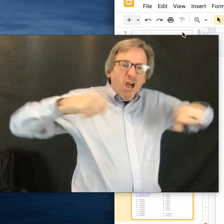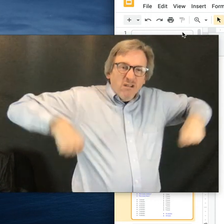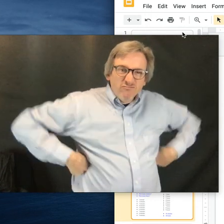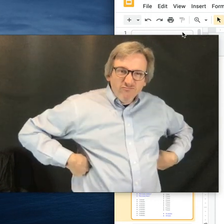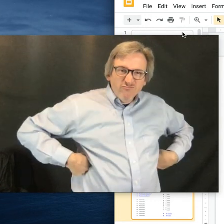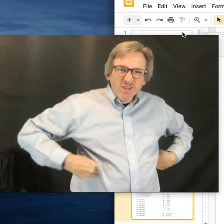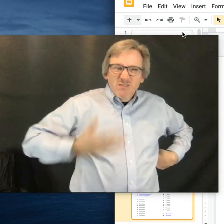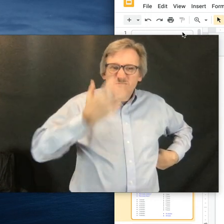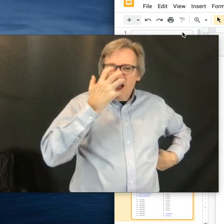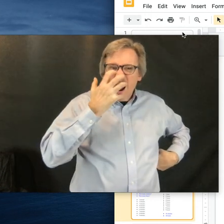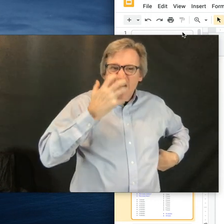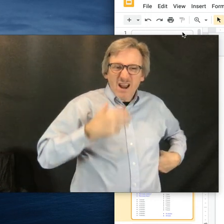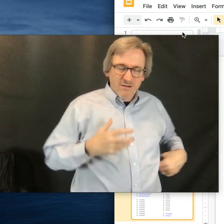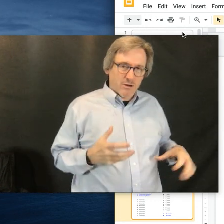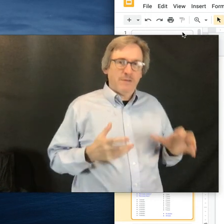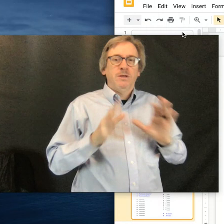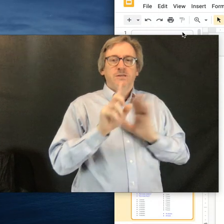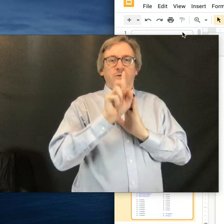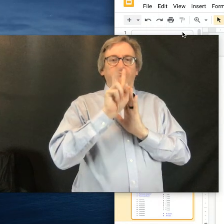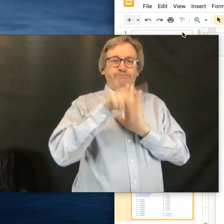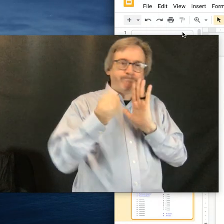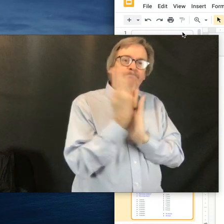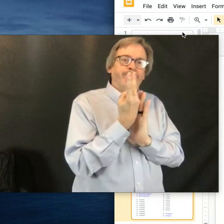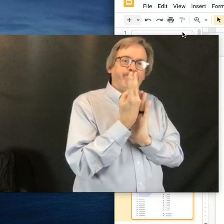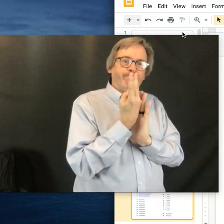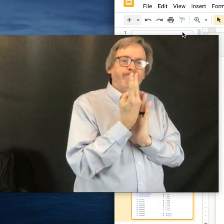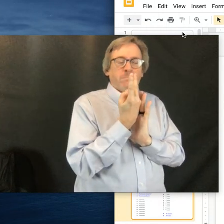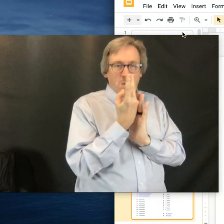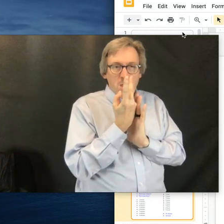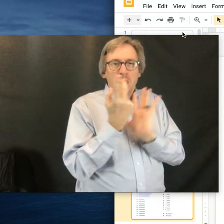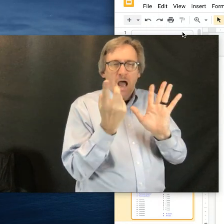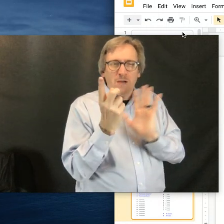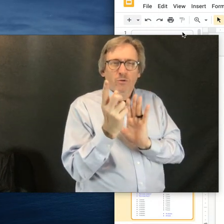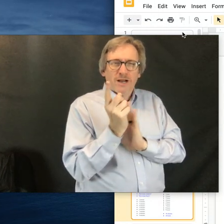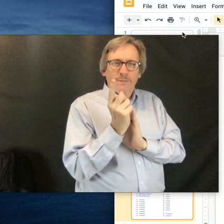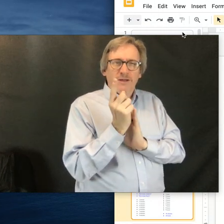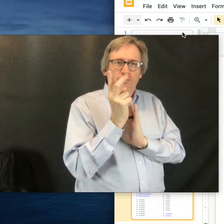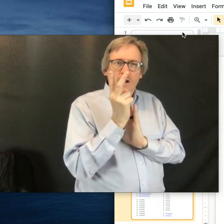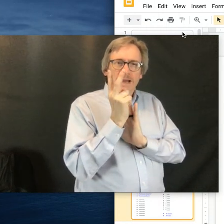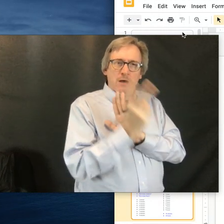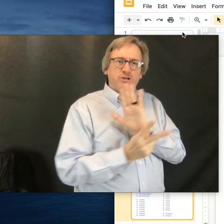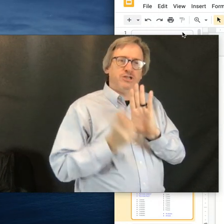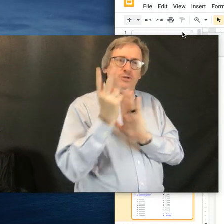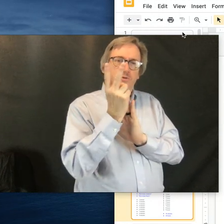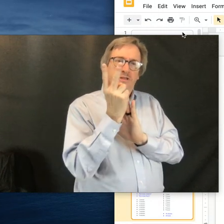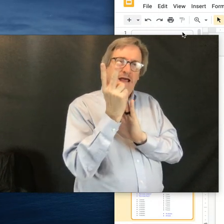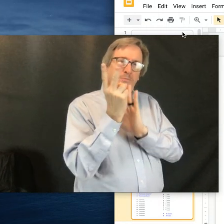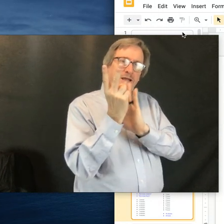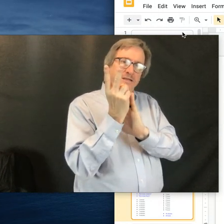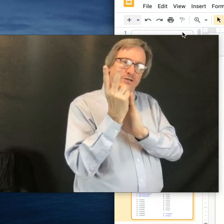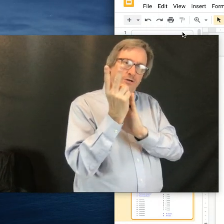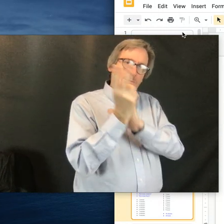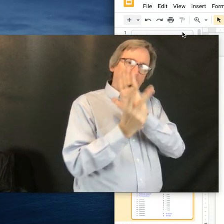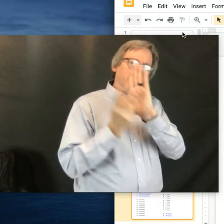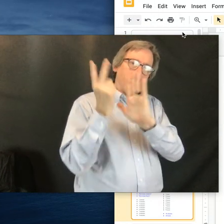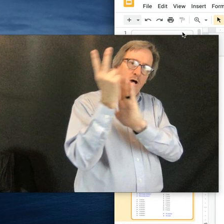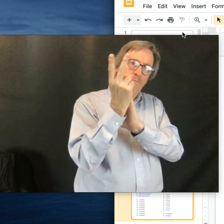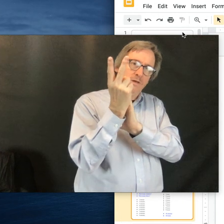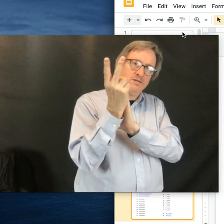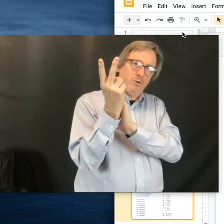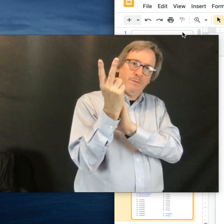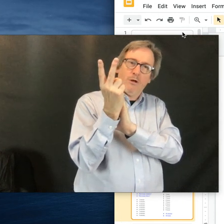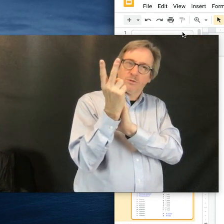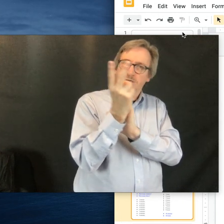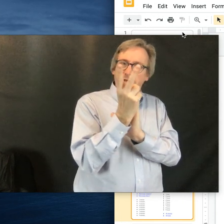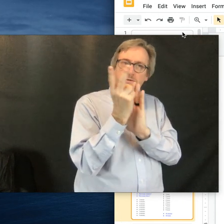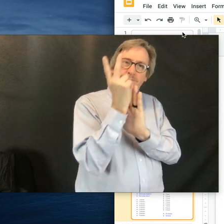hours. Mad. Right? So I will recommend for right now, just do that plain circle. Palm to palm